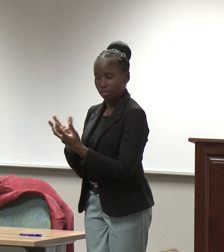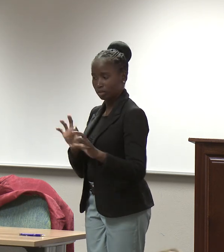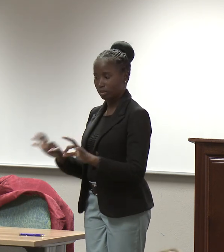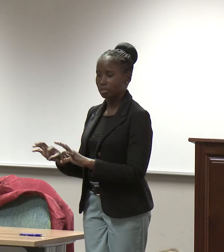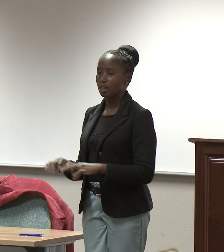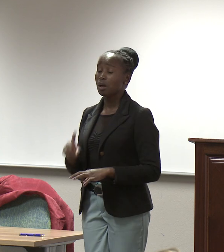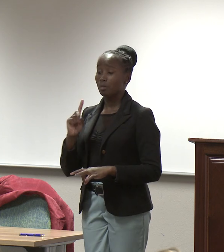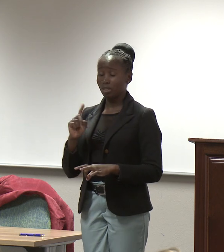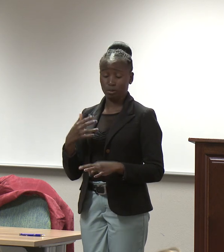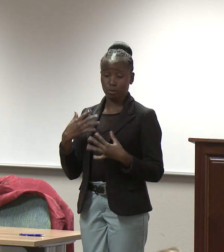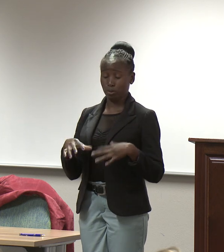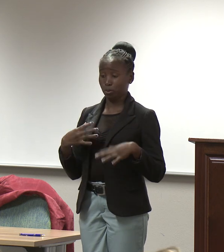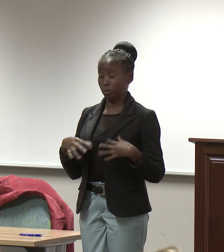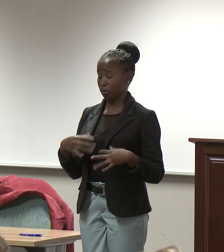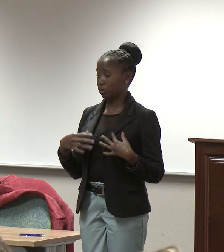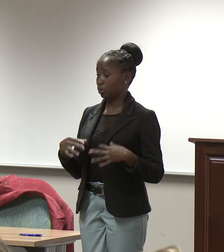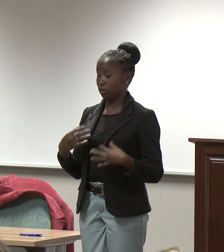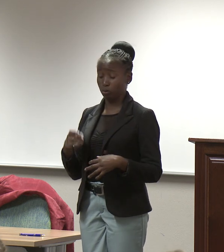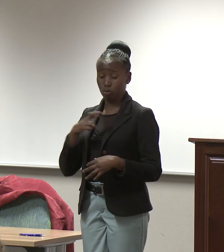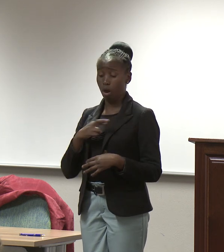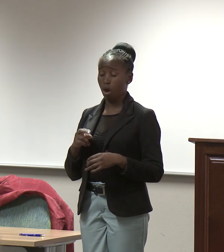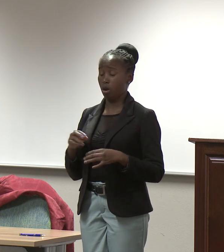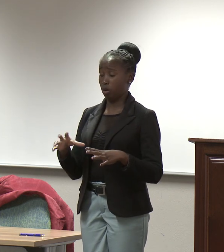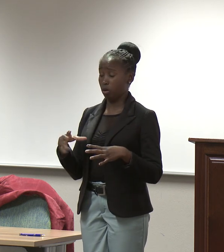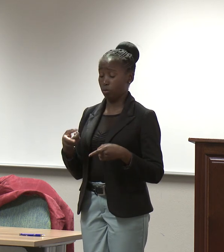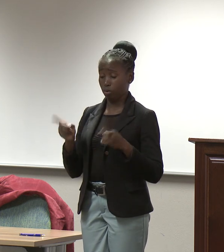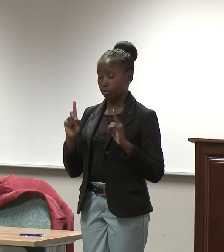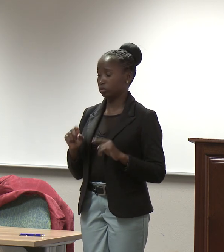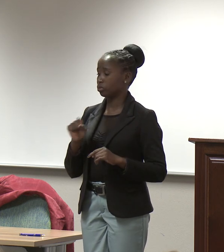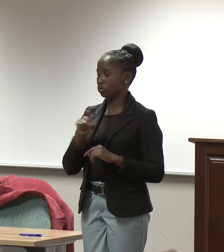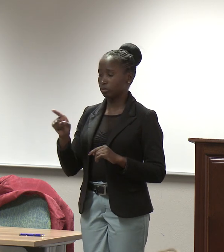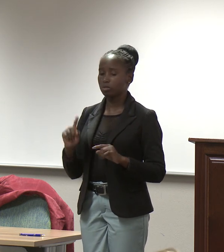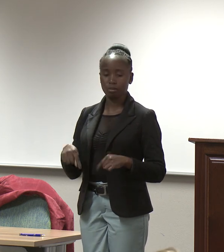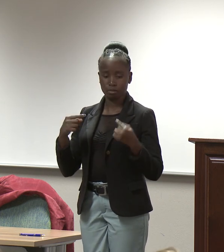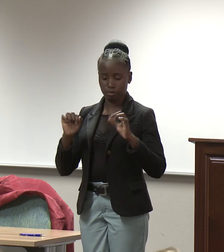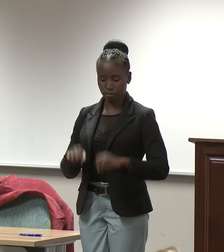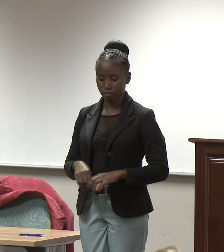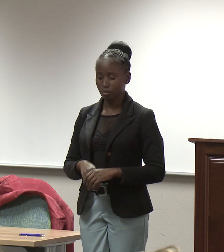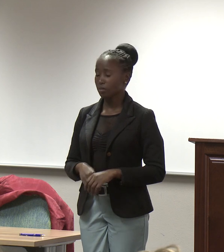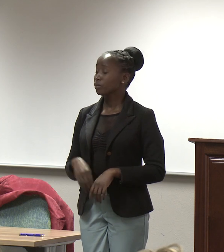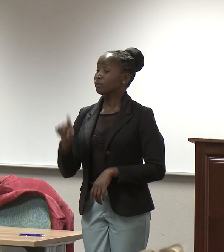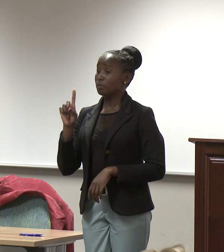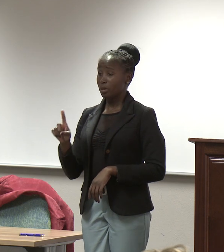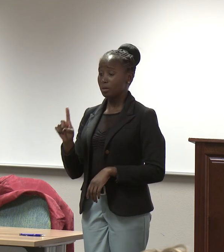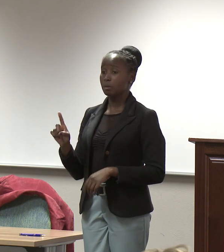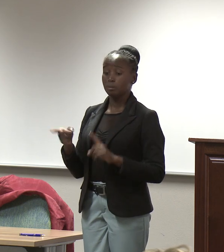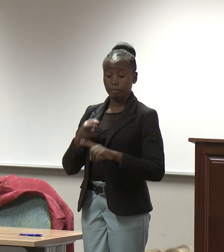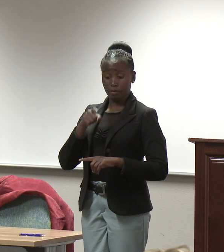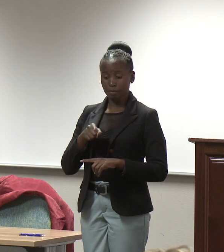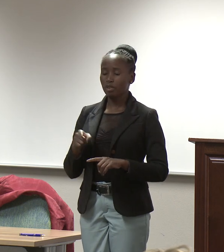harsh conflict at the time. But then there was something perverse that happens, is